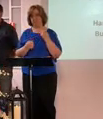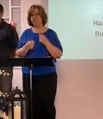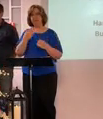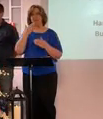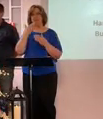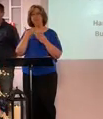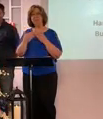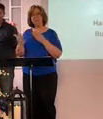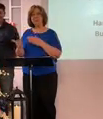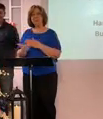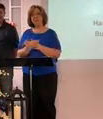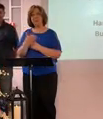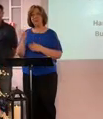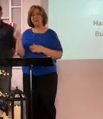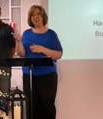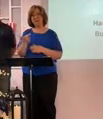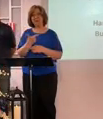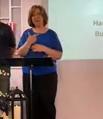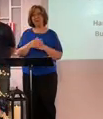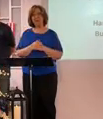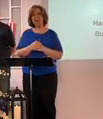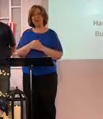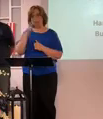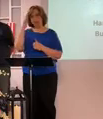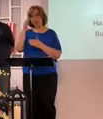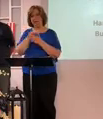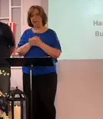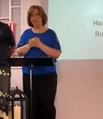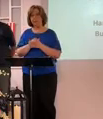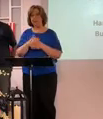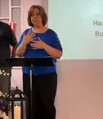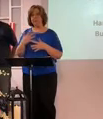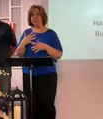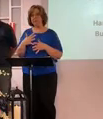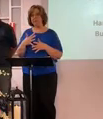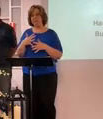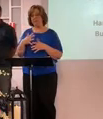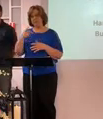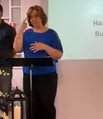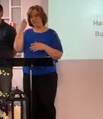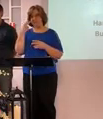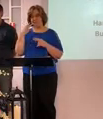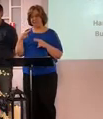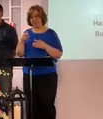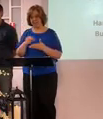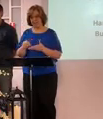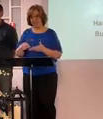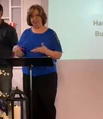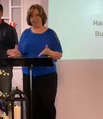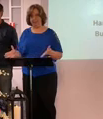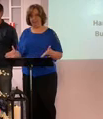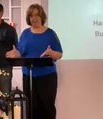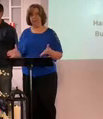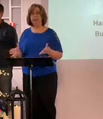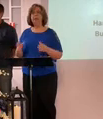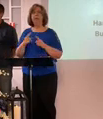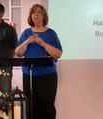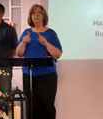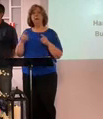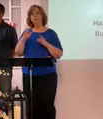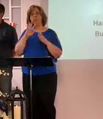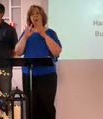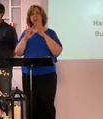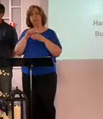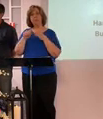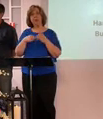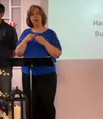Good morning, everybody. David's really nervous because I didn't write anything down. But we're talking about our kids and being parents,